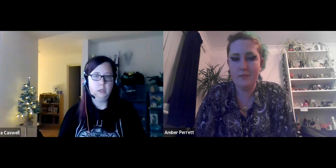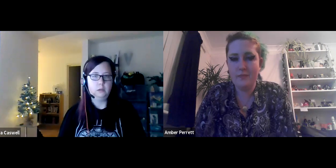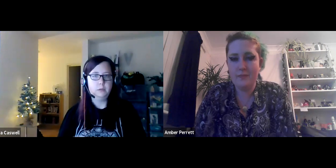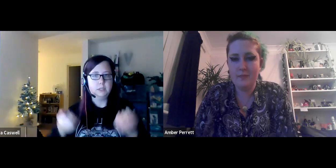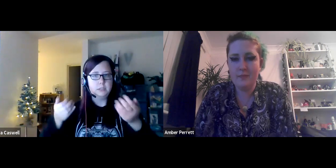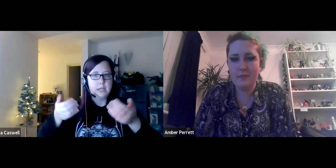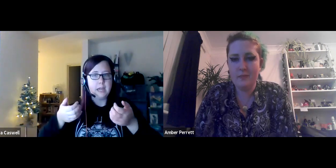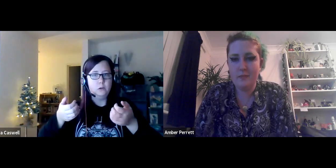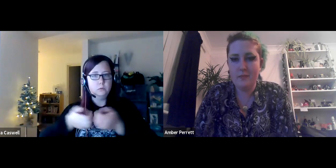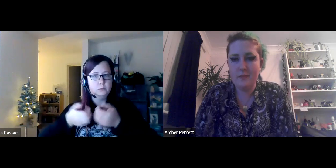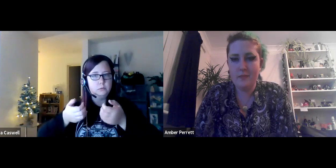We did how.